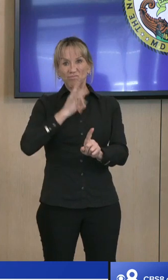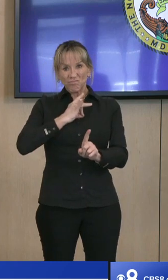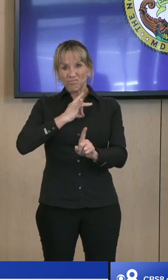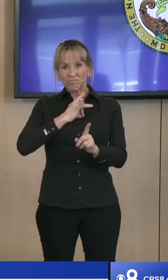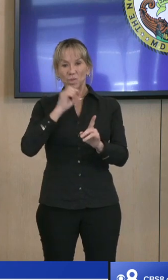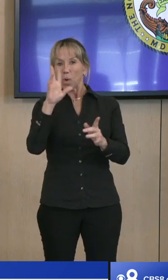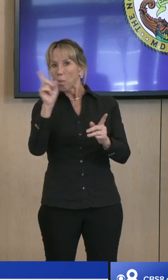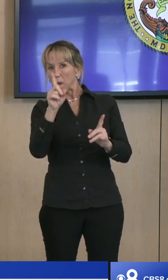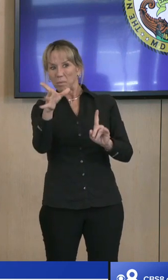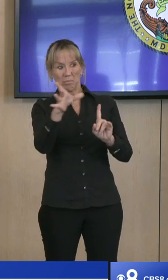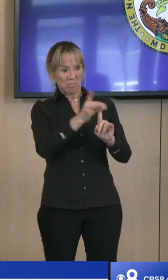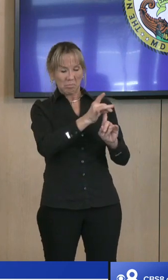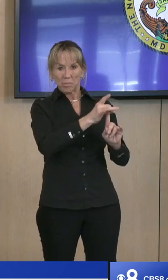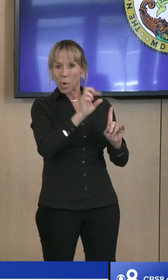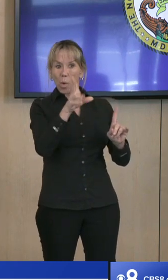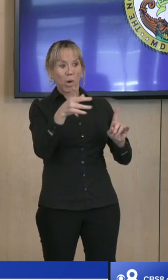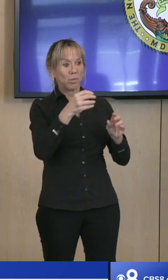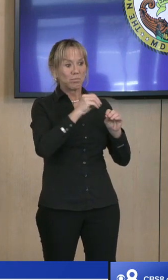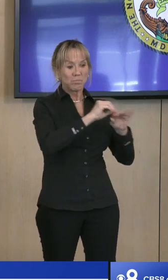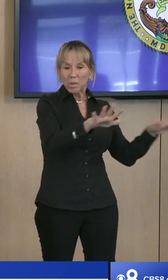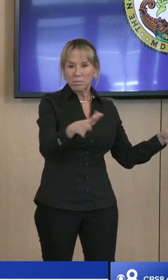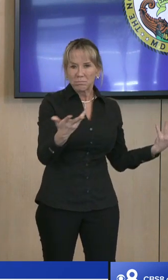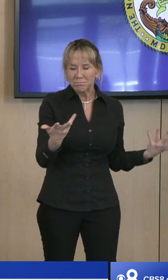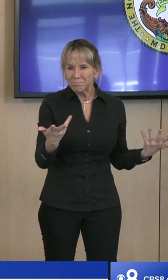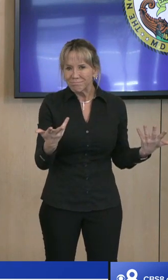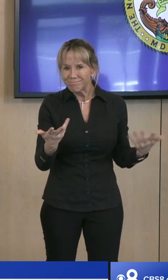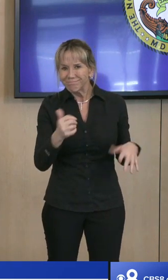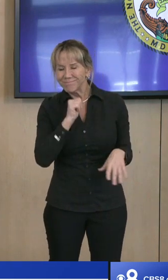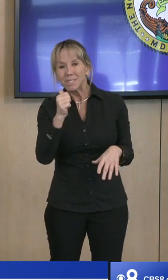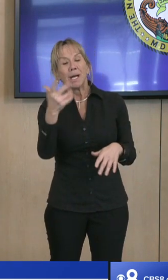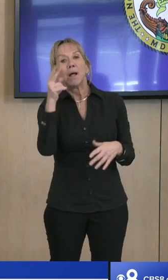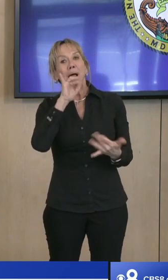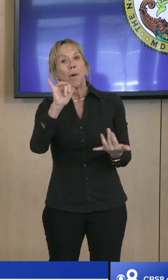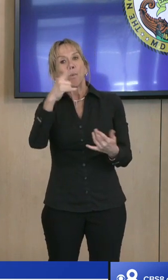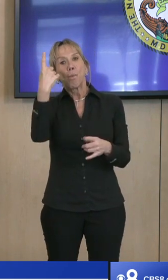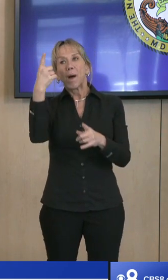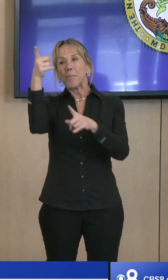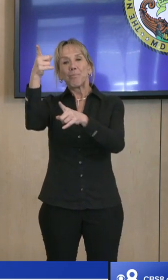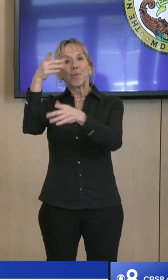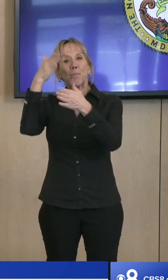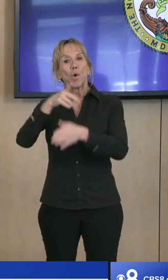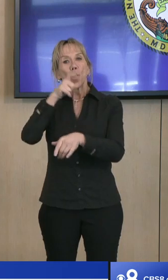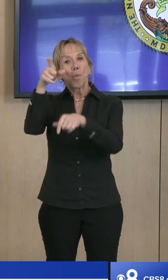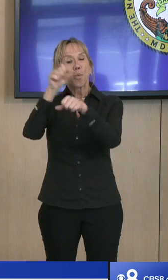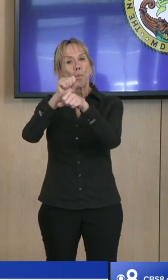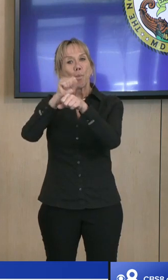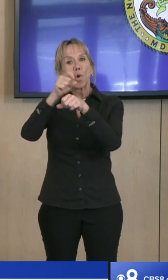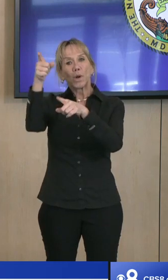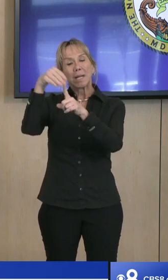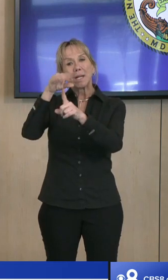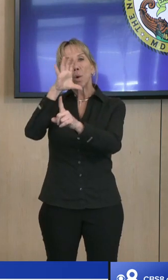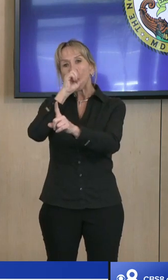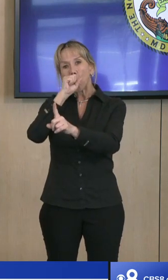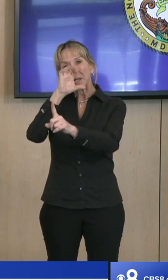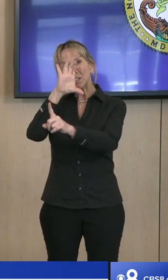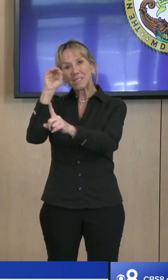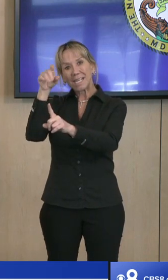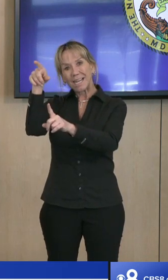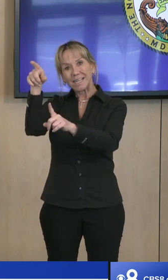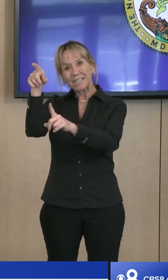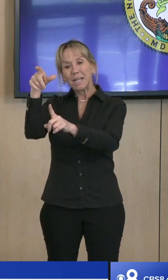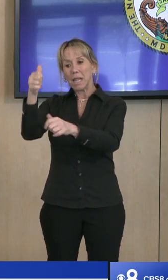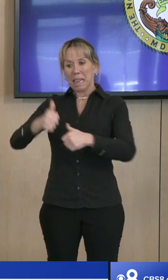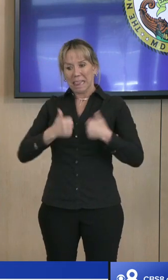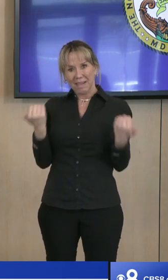were exposing others. I think a great example of that is the case that lived in Orange County but worked down here, so there's